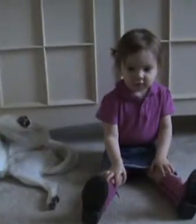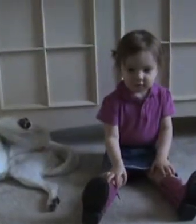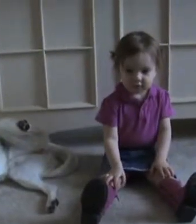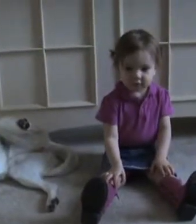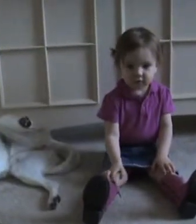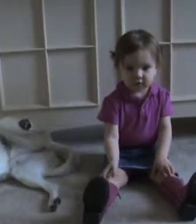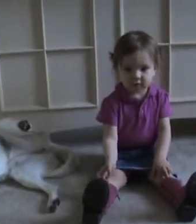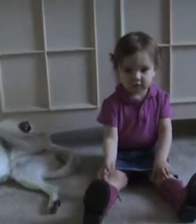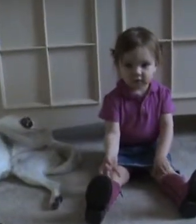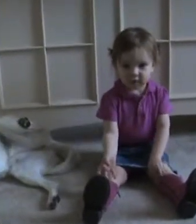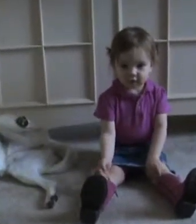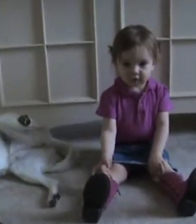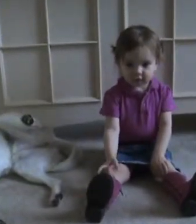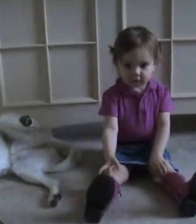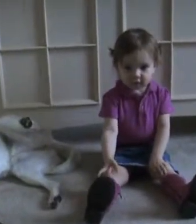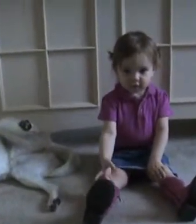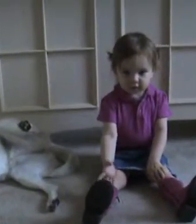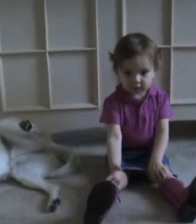What song should we sing today?